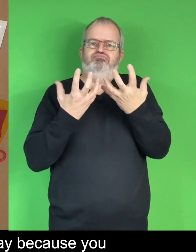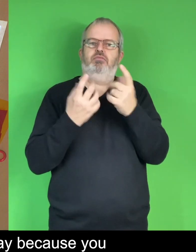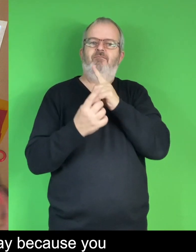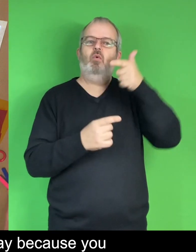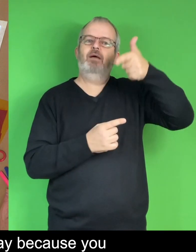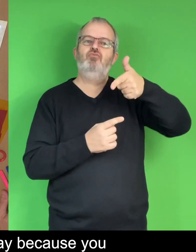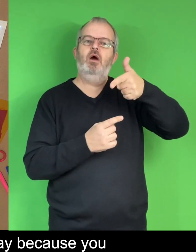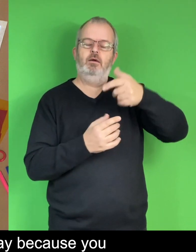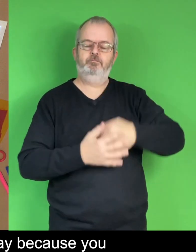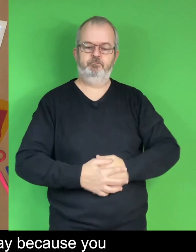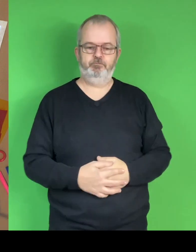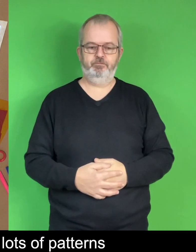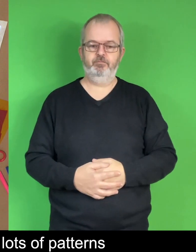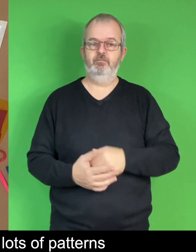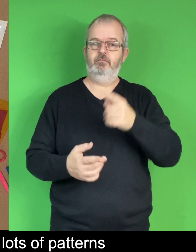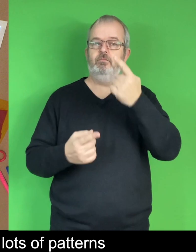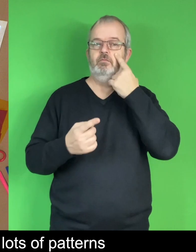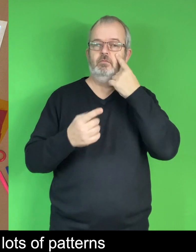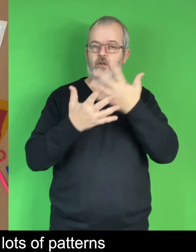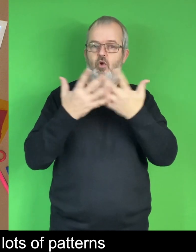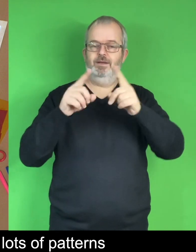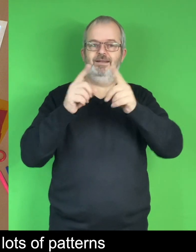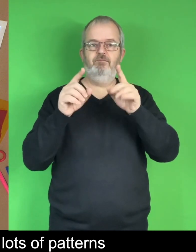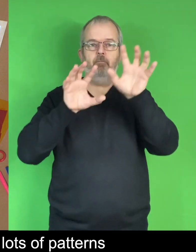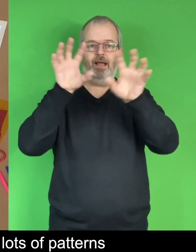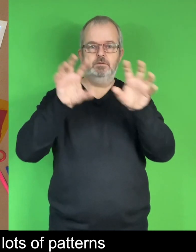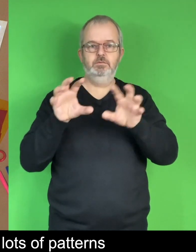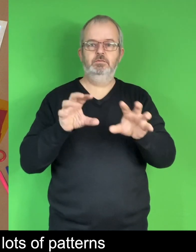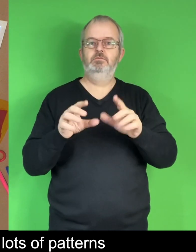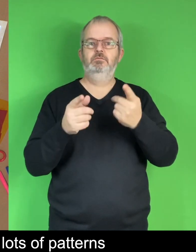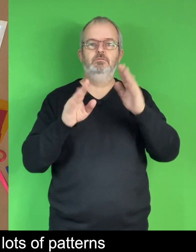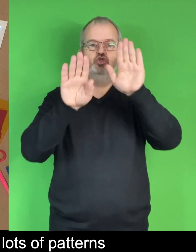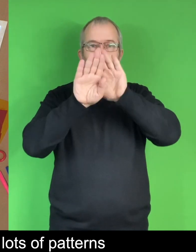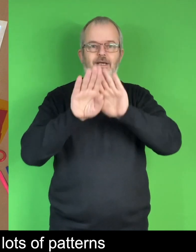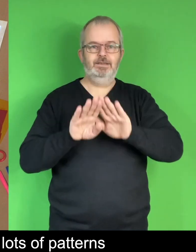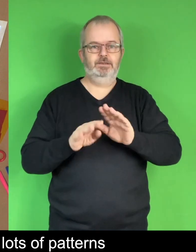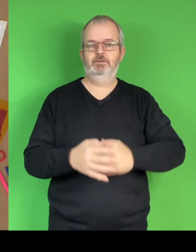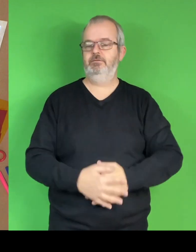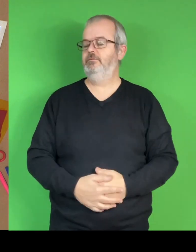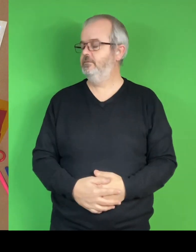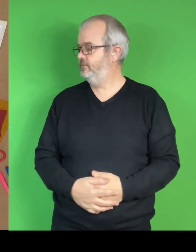see them better on the camera. Have a go at doing lots and lots of patterns and different kinds of shading.